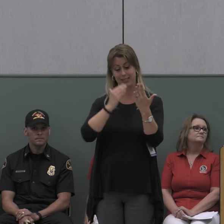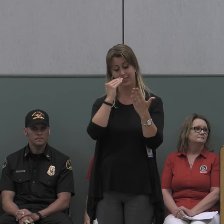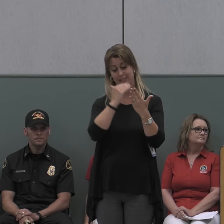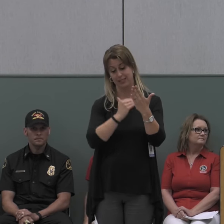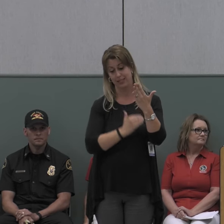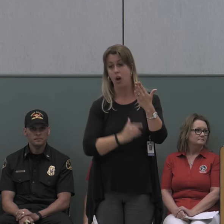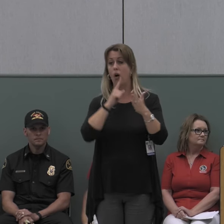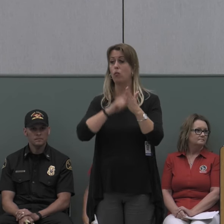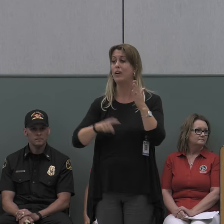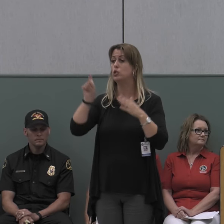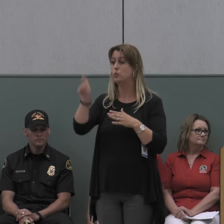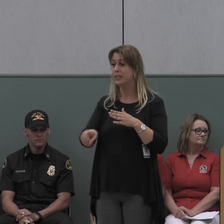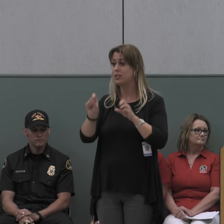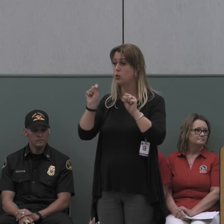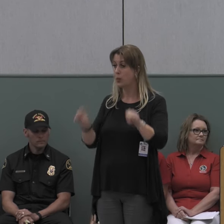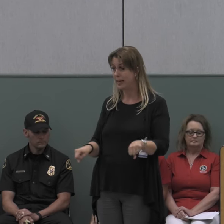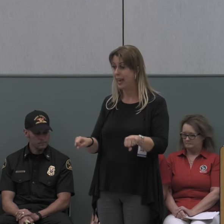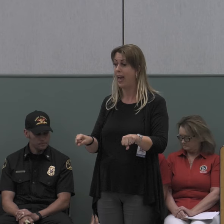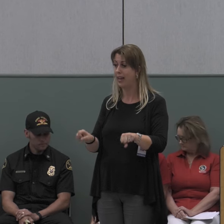addressed.